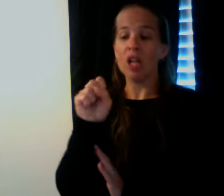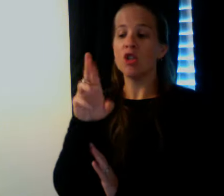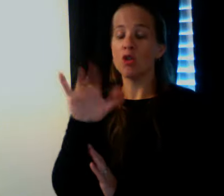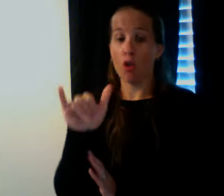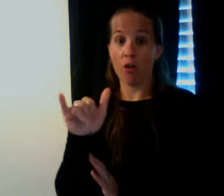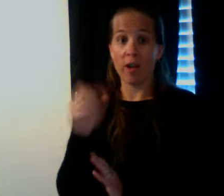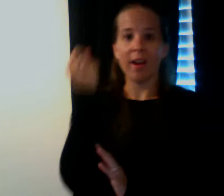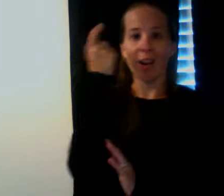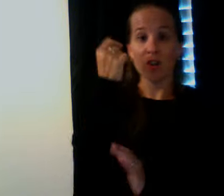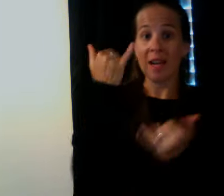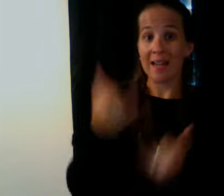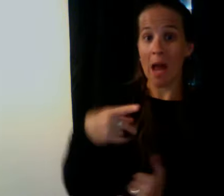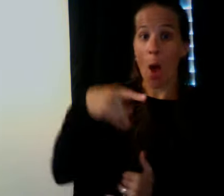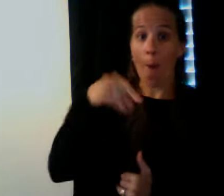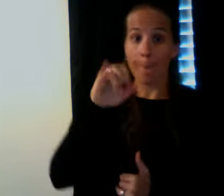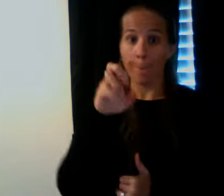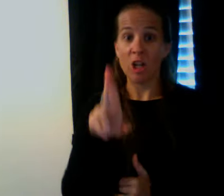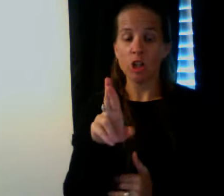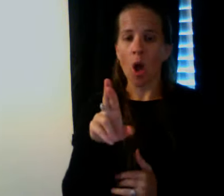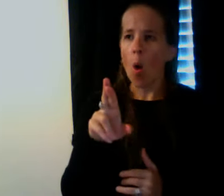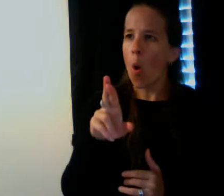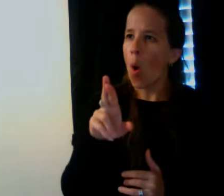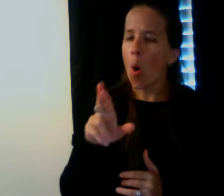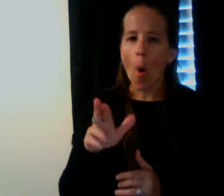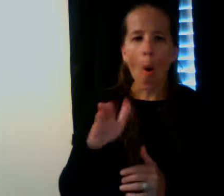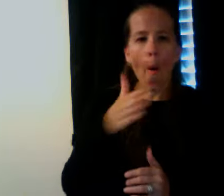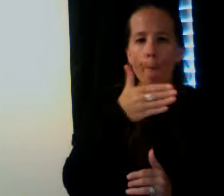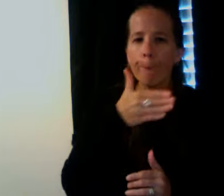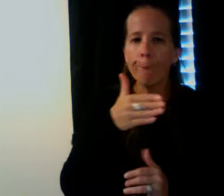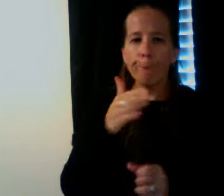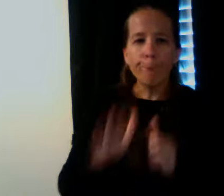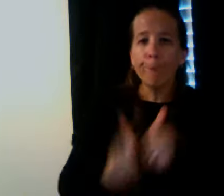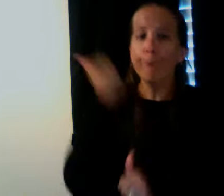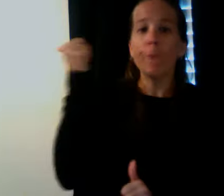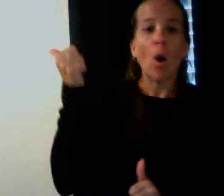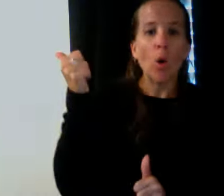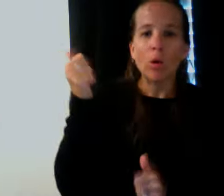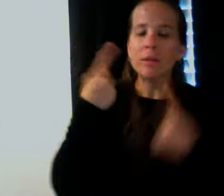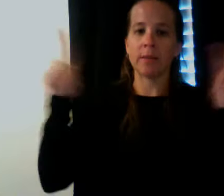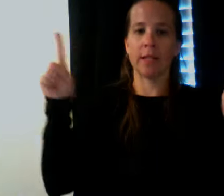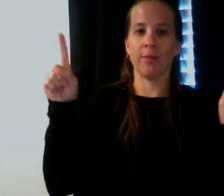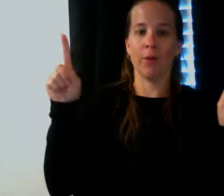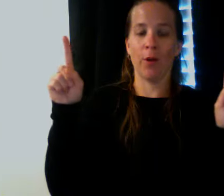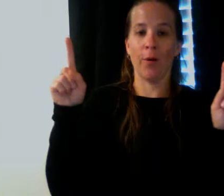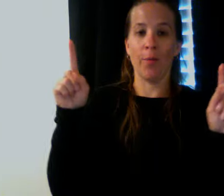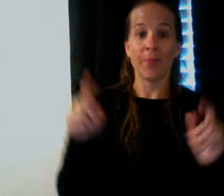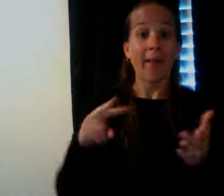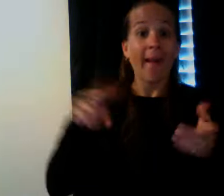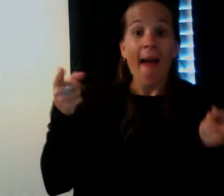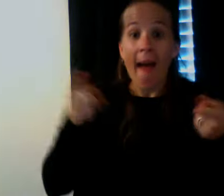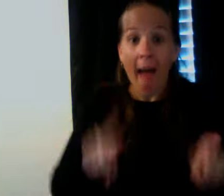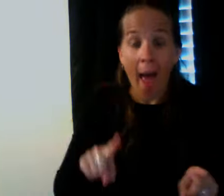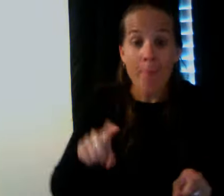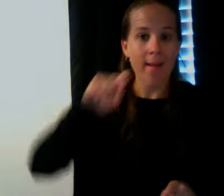In a remarkable turn of events, Apple bought Next, and I returned to Apple, and the technology we developed at Next is at the heart